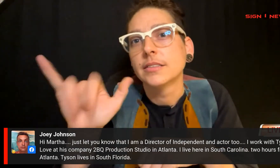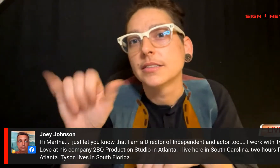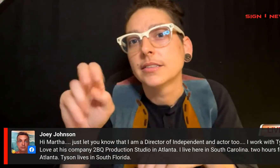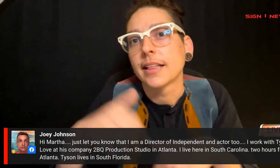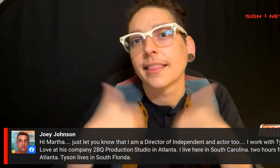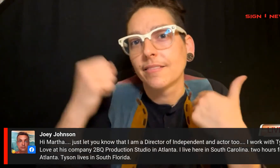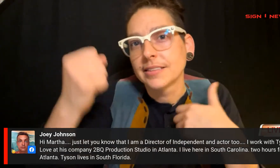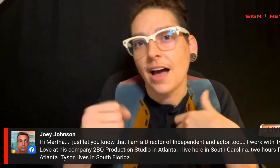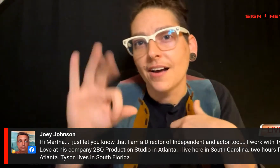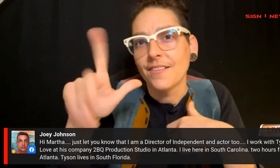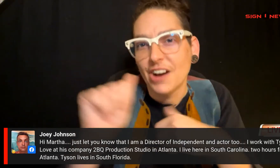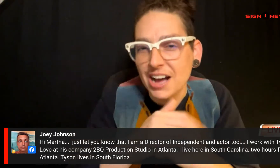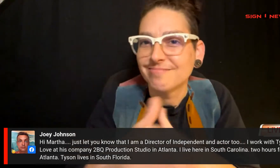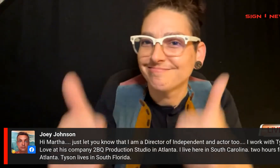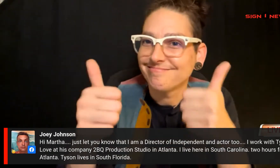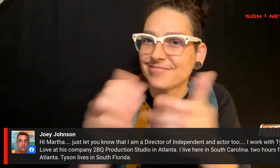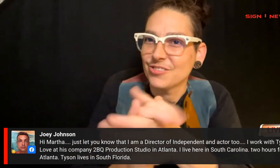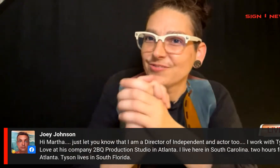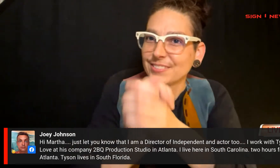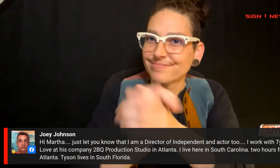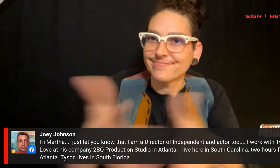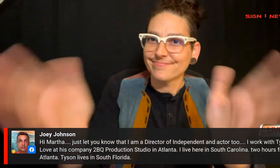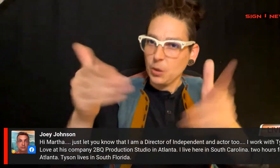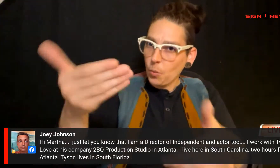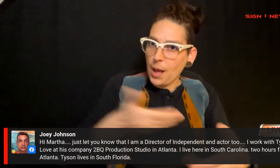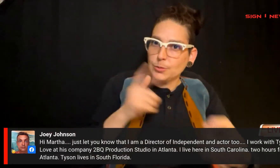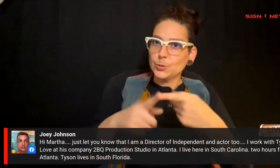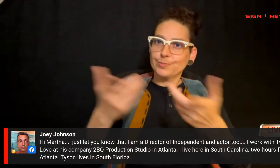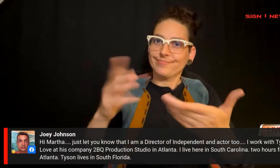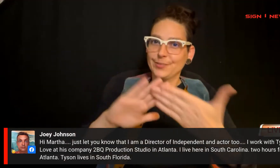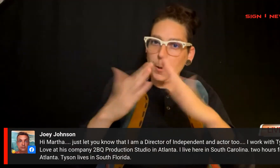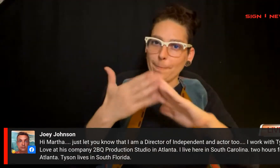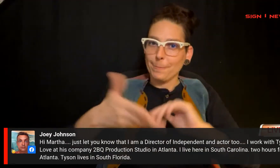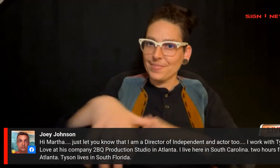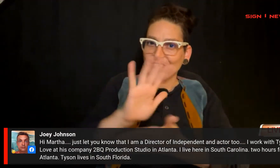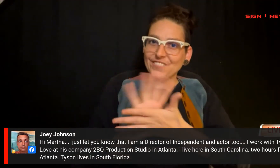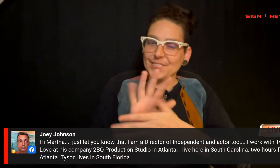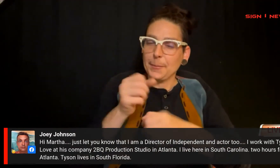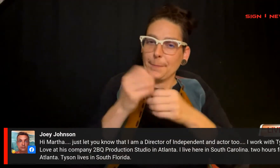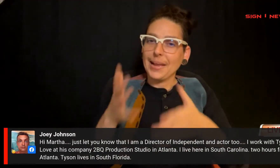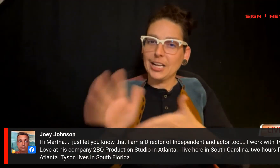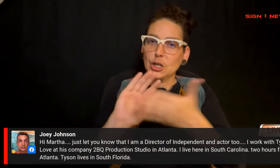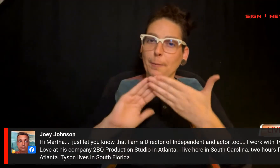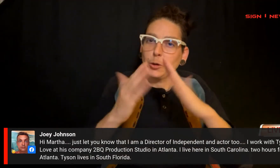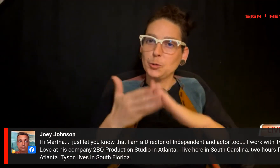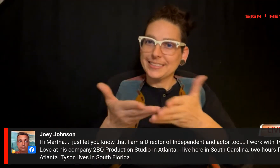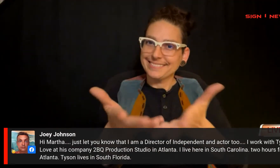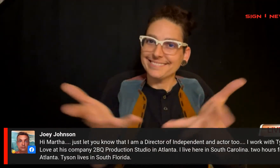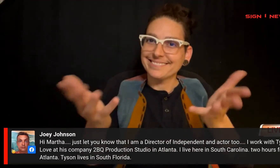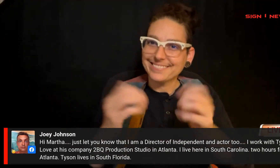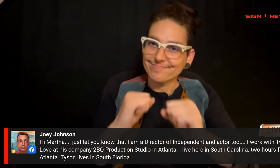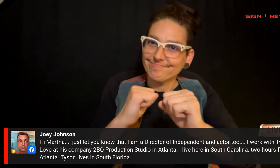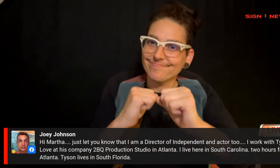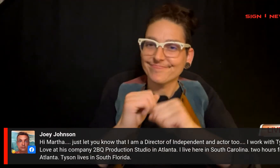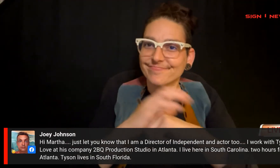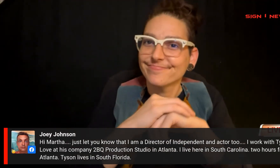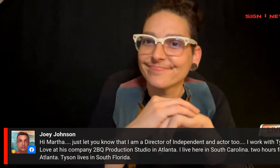South Carolina, 2 hours from Atlanta. Towson lives in South Florida. Awesome. Welcome to the filmmakers community.